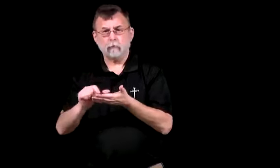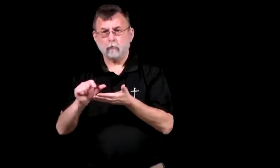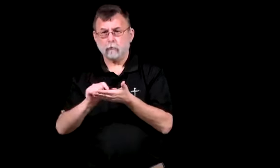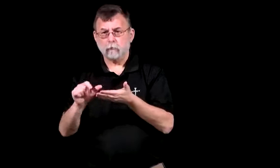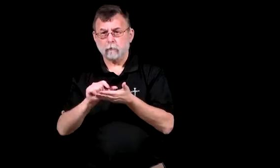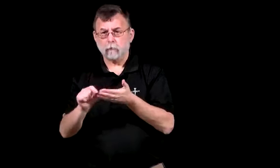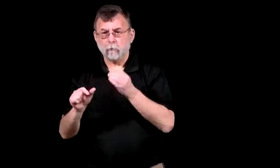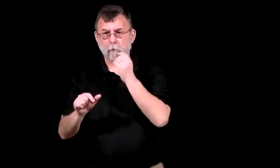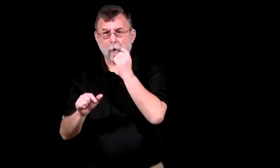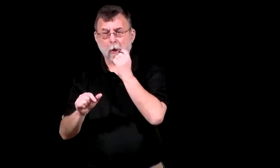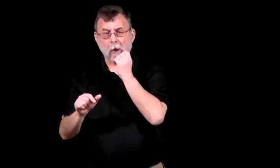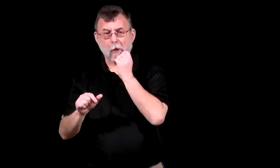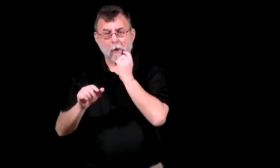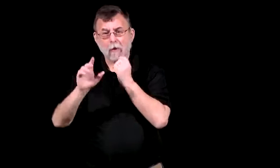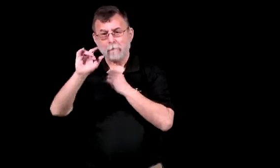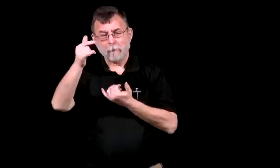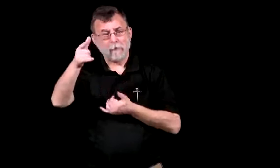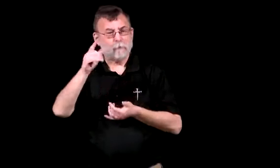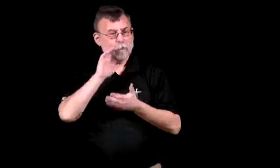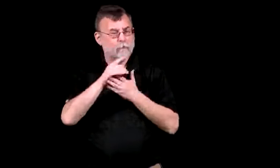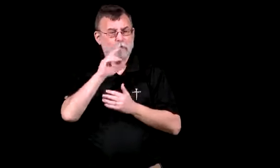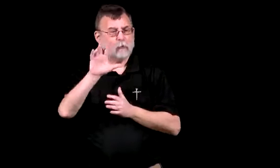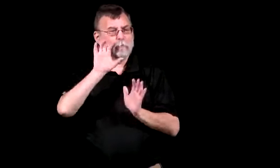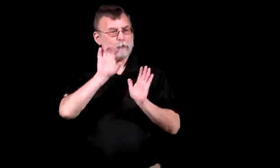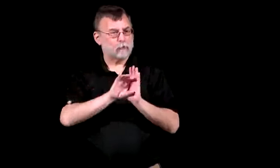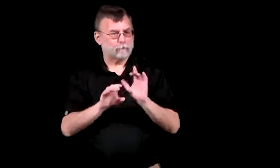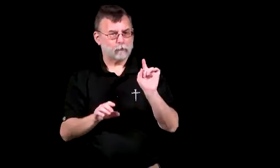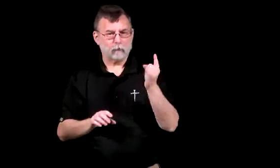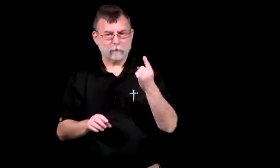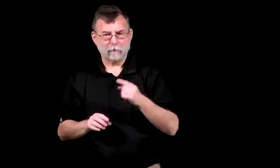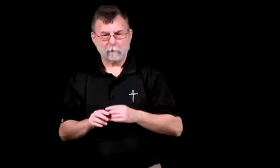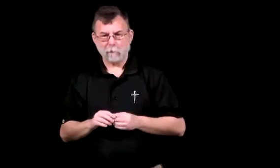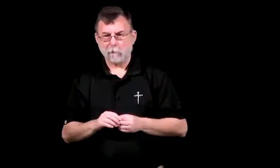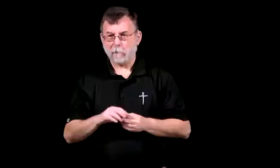I want to show you another verse, or I'm sorry, another picture.